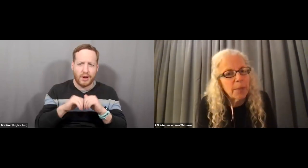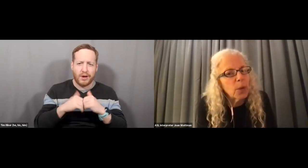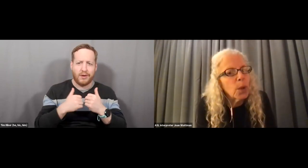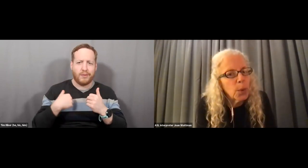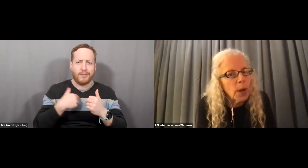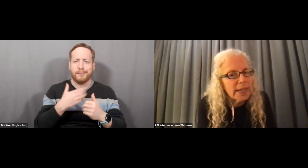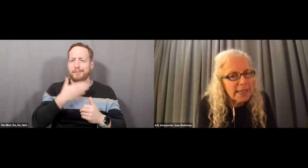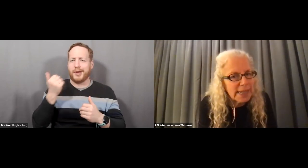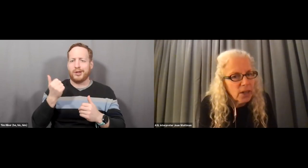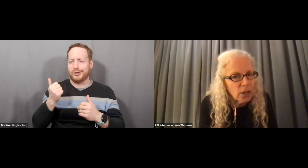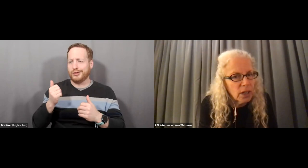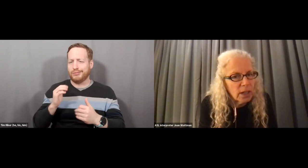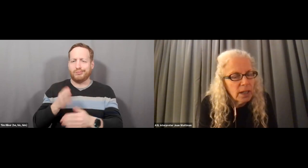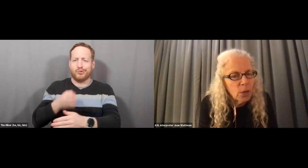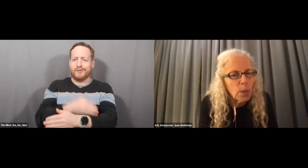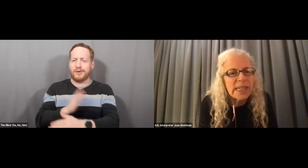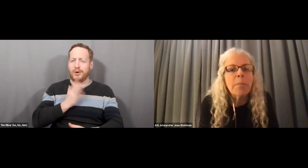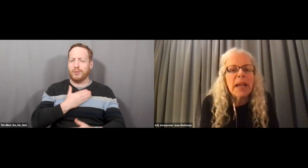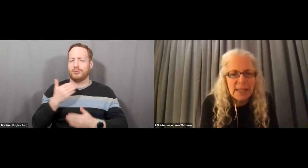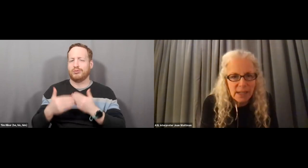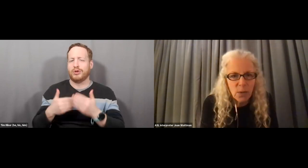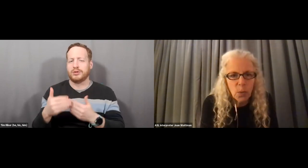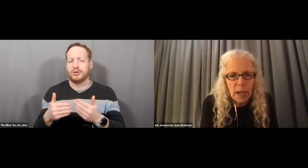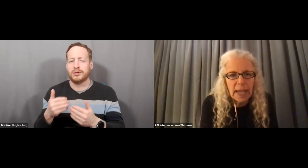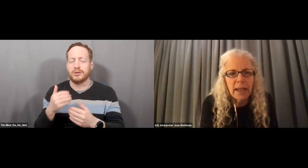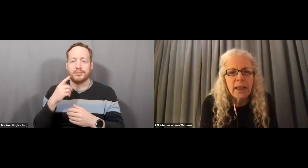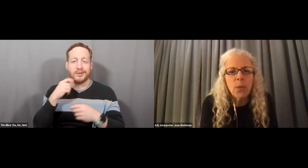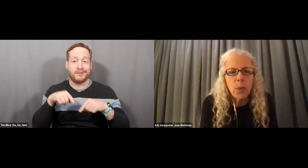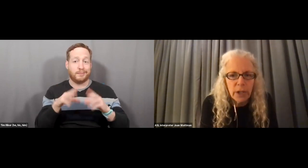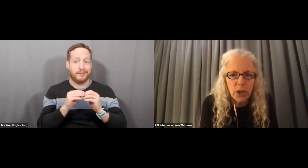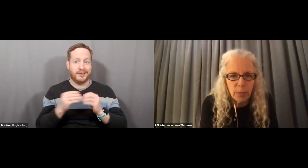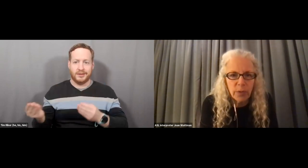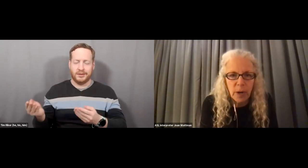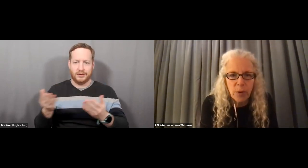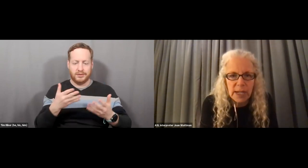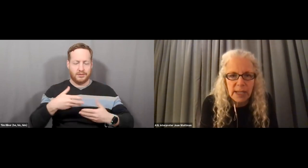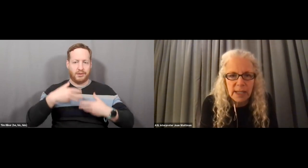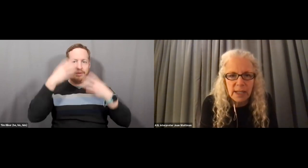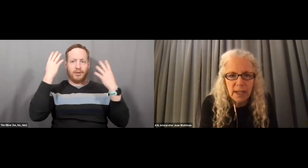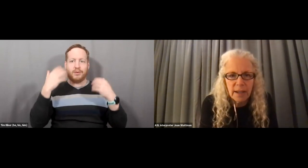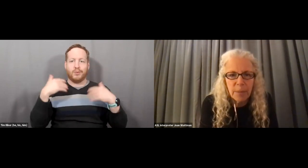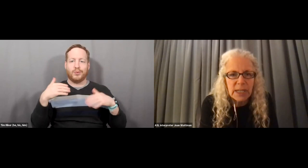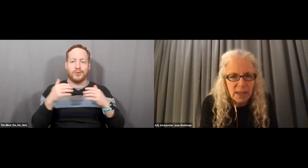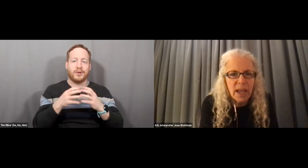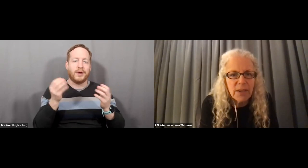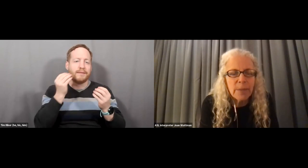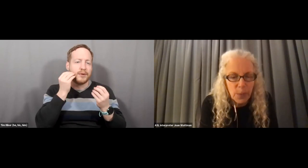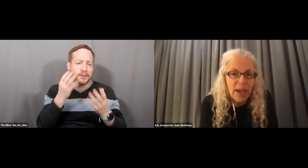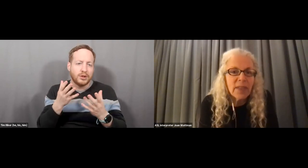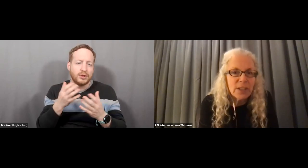something we would want to consider. What's the best way that we could improve our process? Because a lot of times we have these